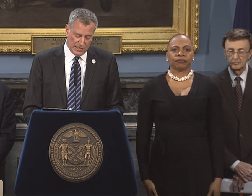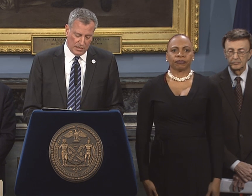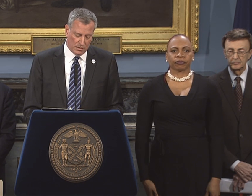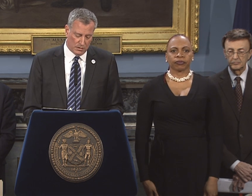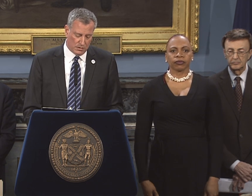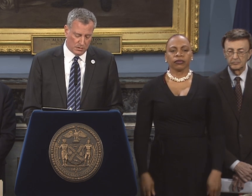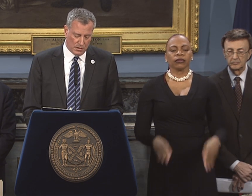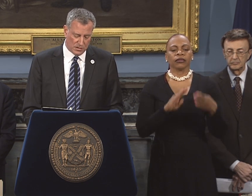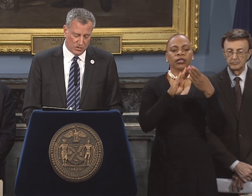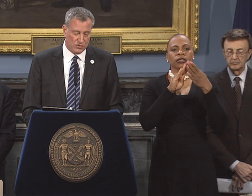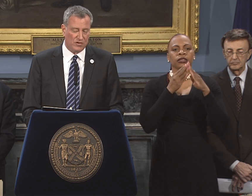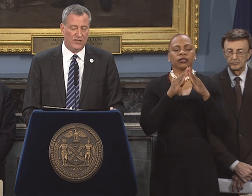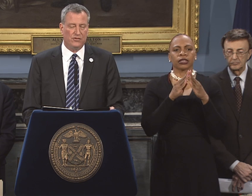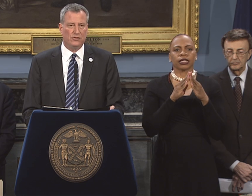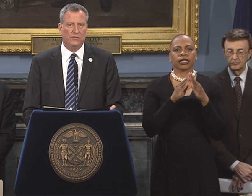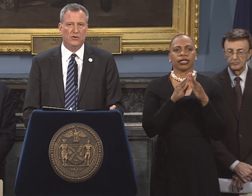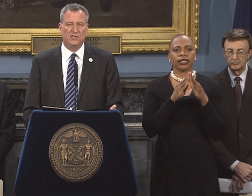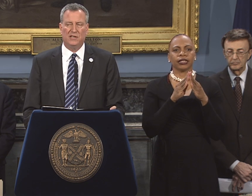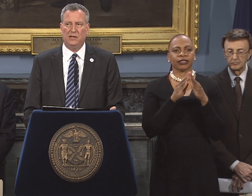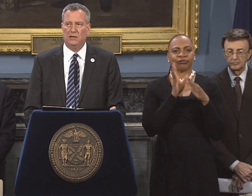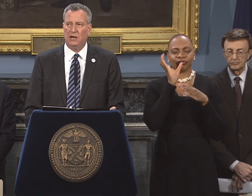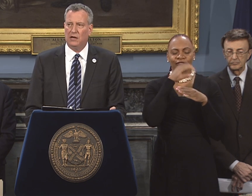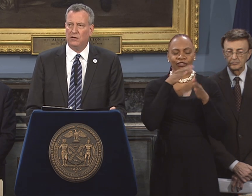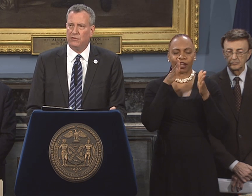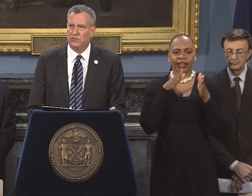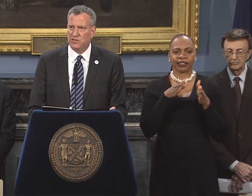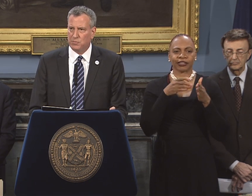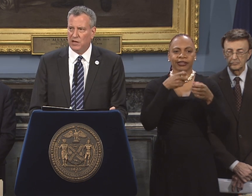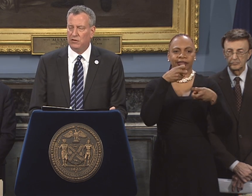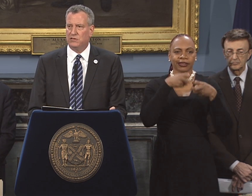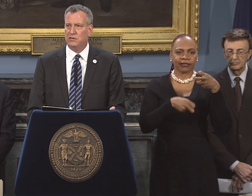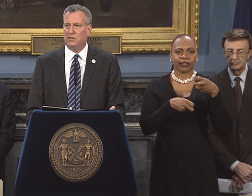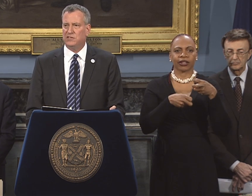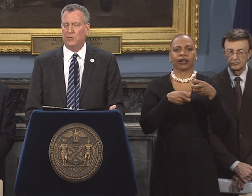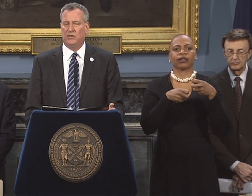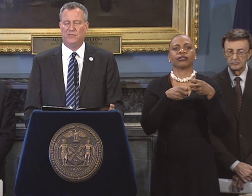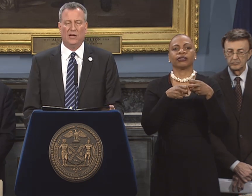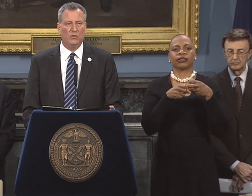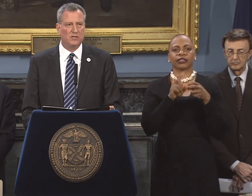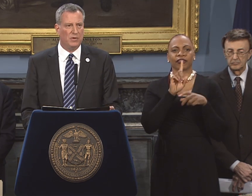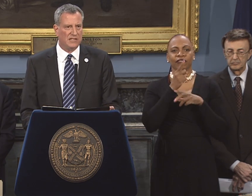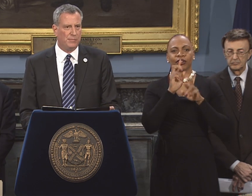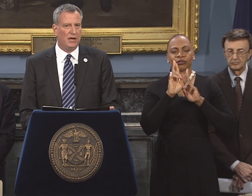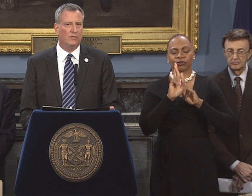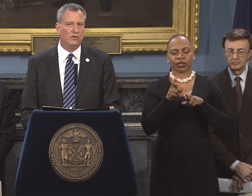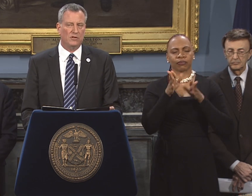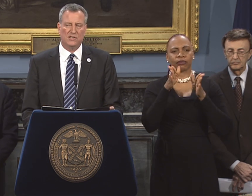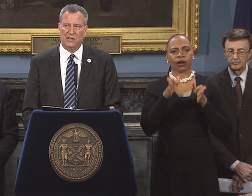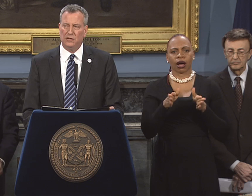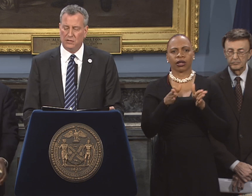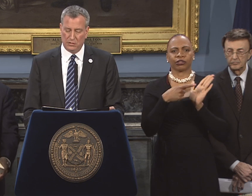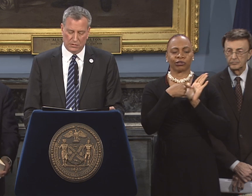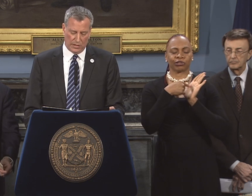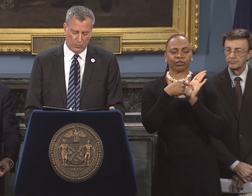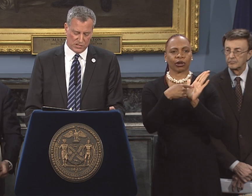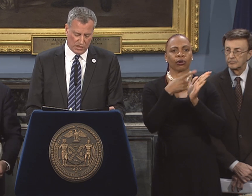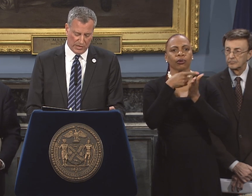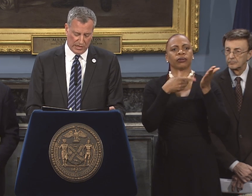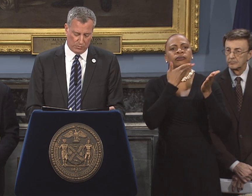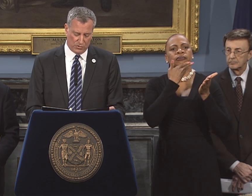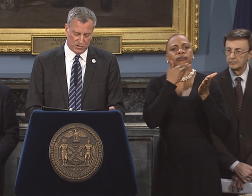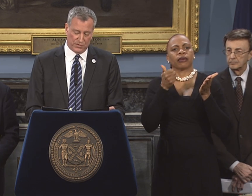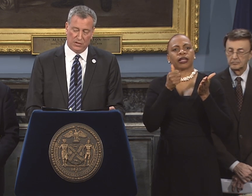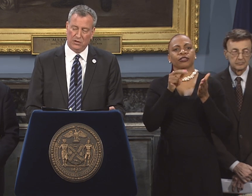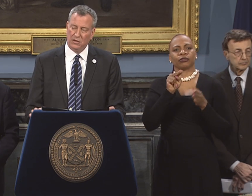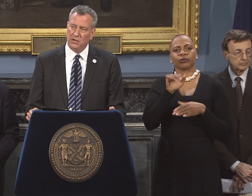This city is no stranger to adversity, and our first responders exemplify what's best about New York City, that we